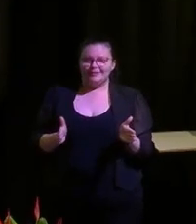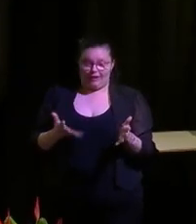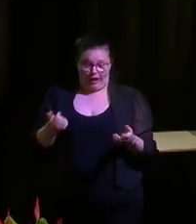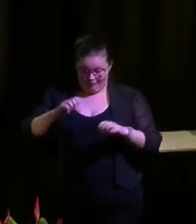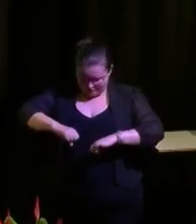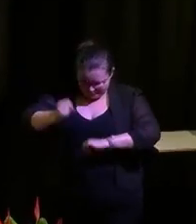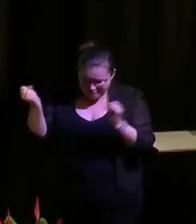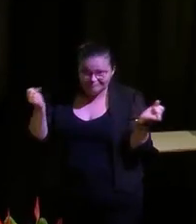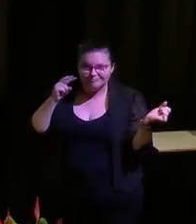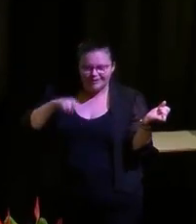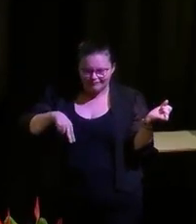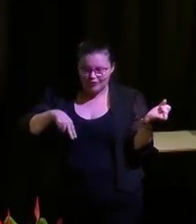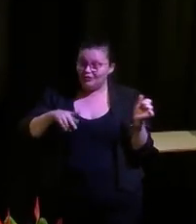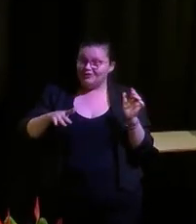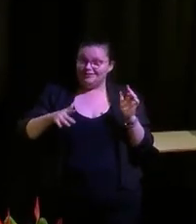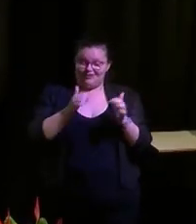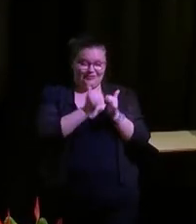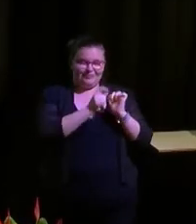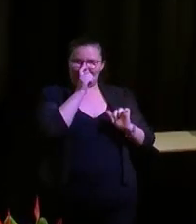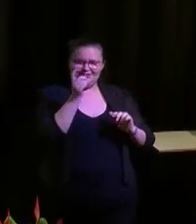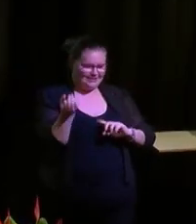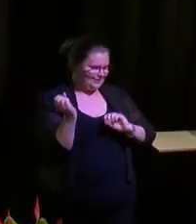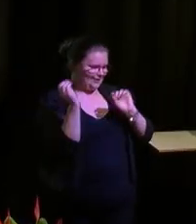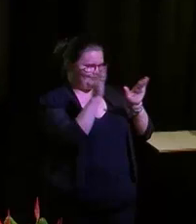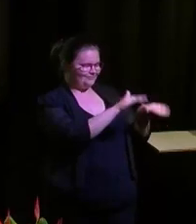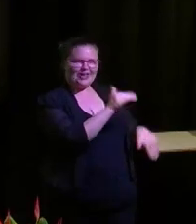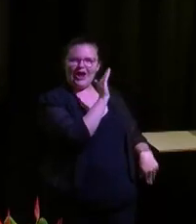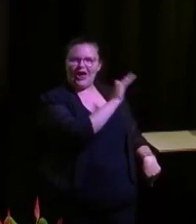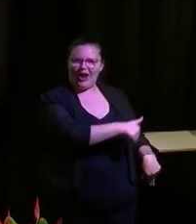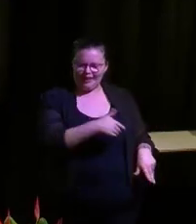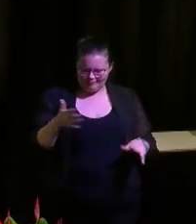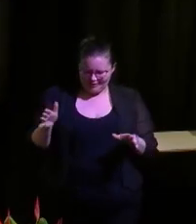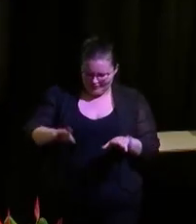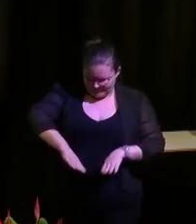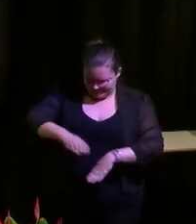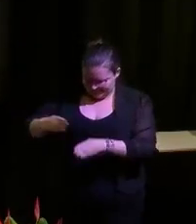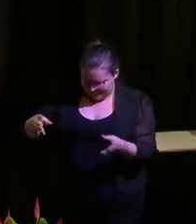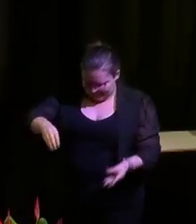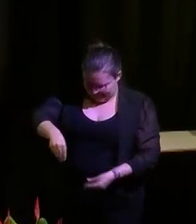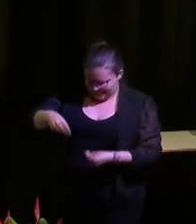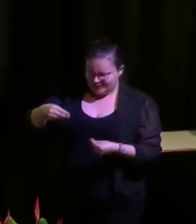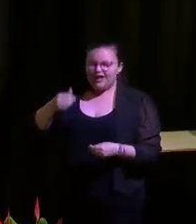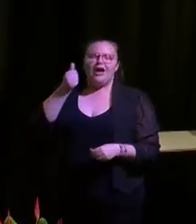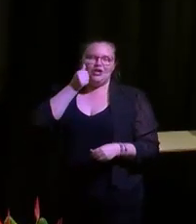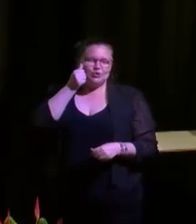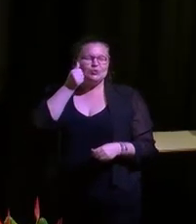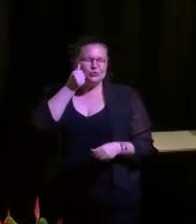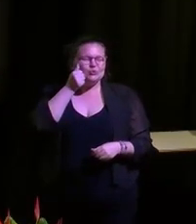look. So they all went home and I'm left with these 12 boxes. So I started going through them because I knew they were Mum things and, you